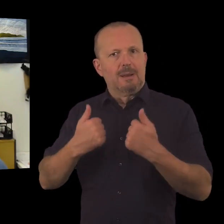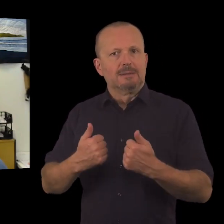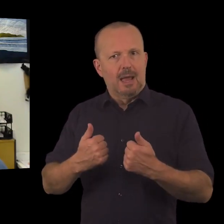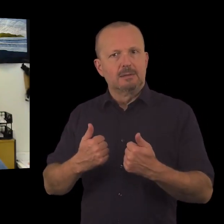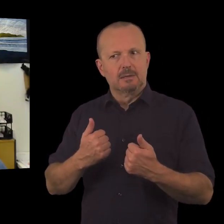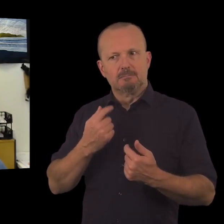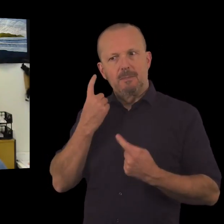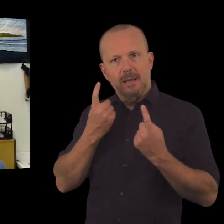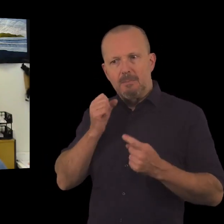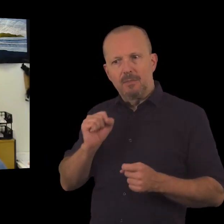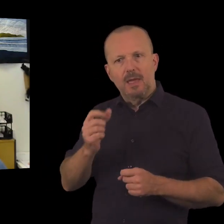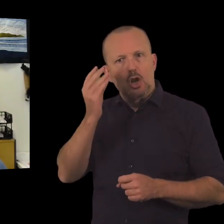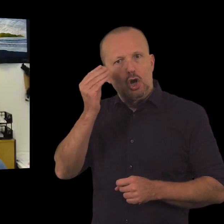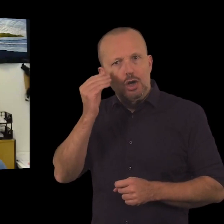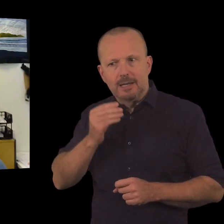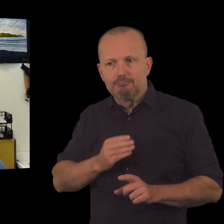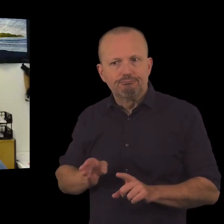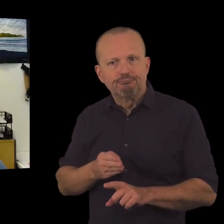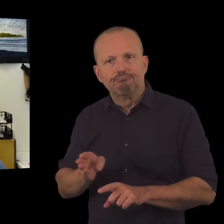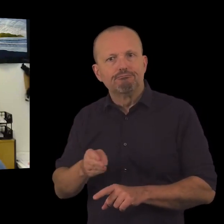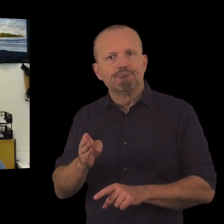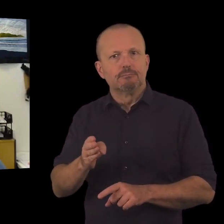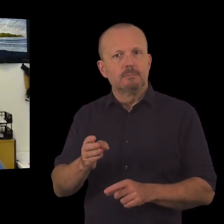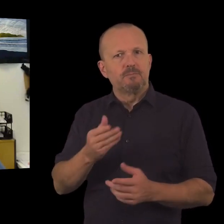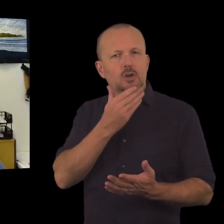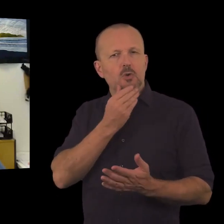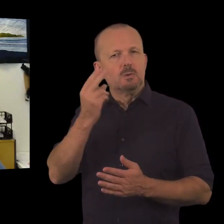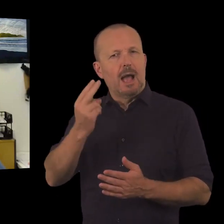journey and use the arts to empower and renew their